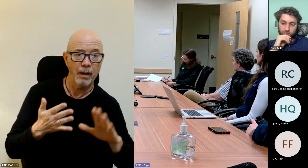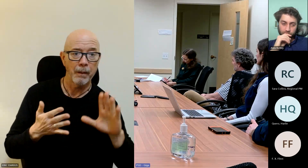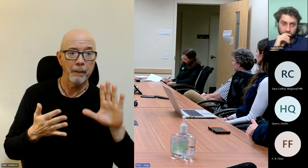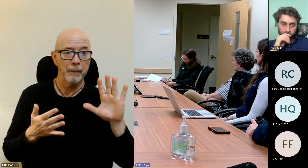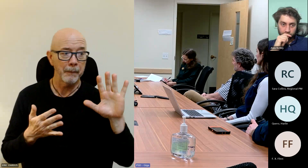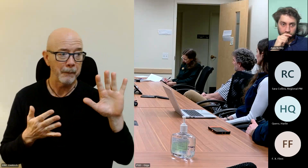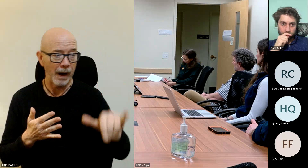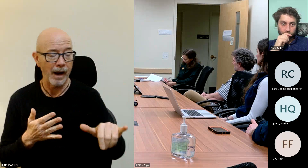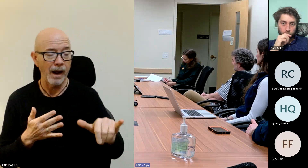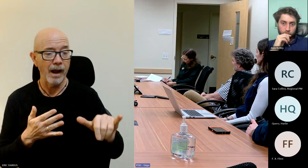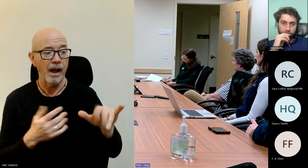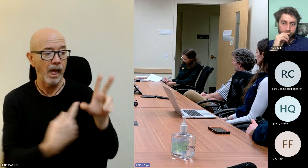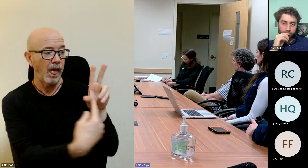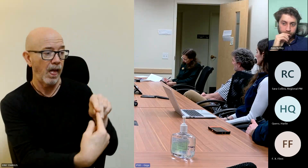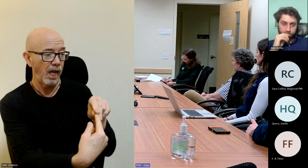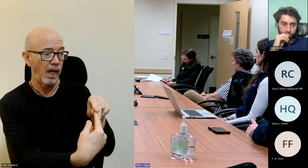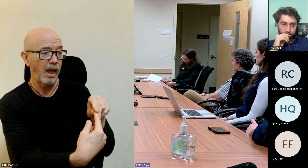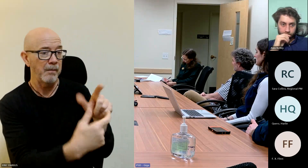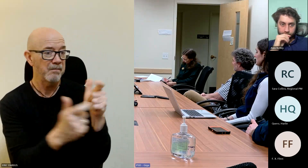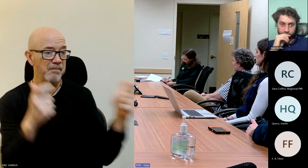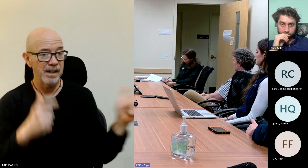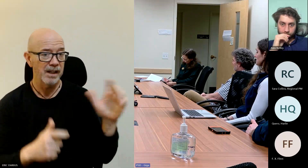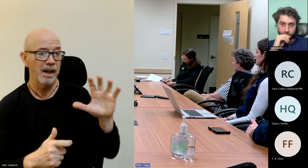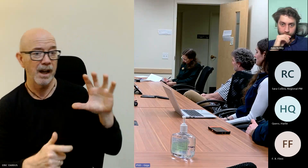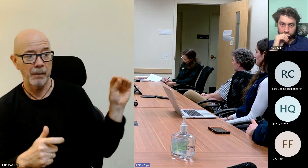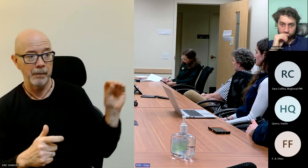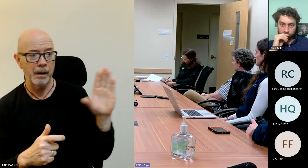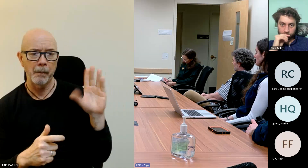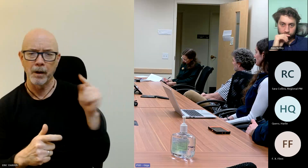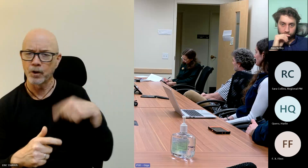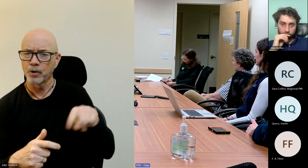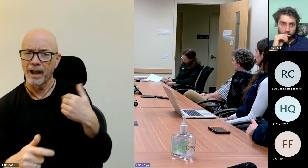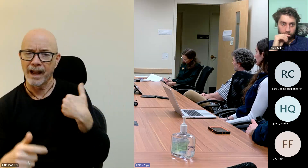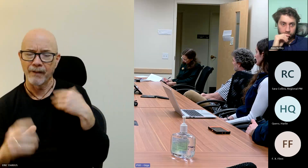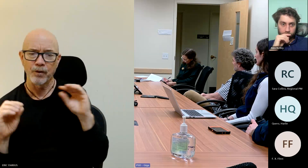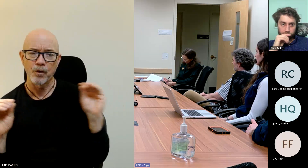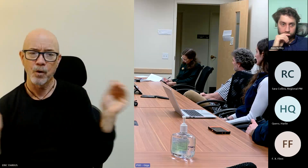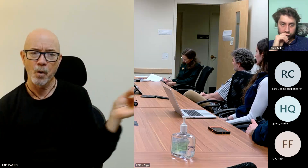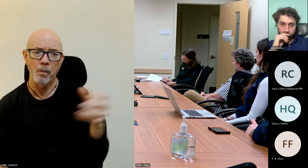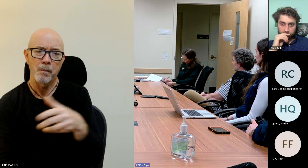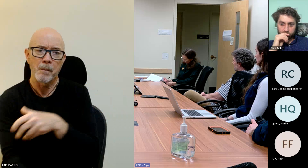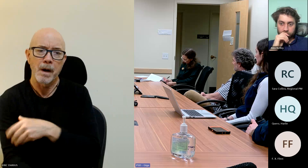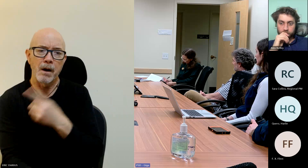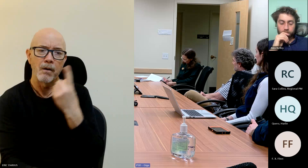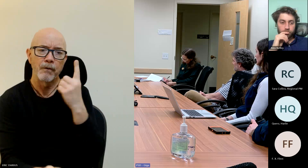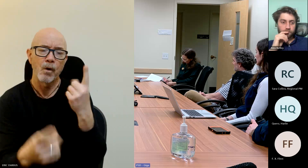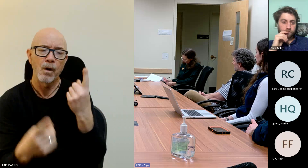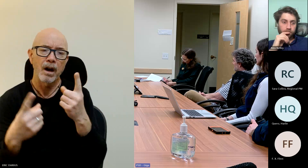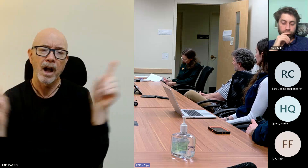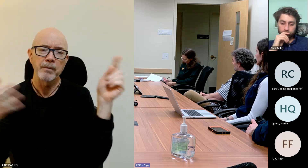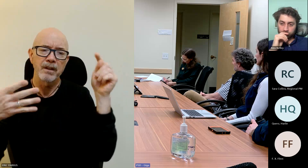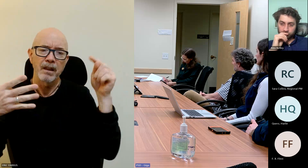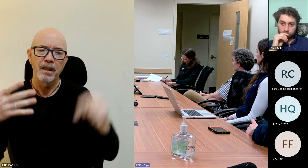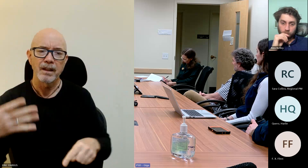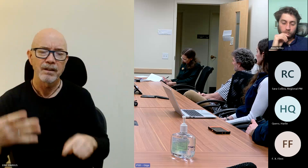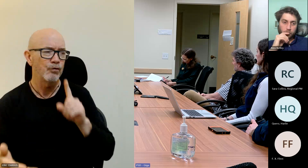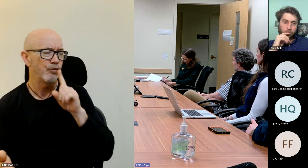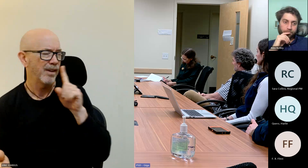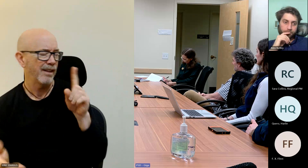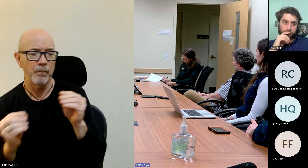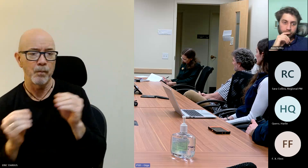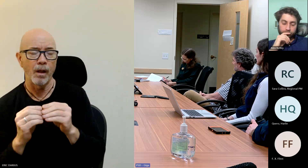no lever to accomplish those goals. It's a wing and a prayer. You're not going to, these are volunteer